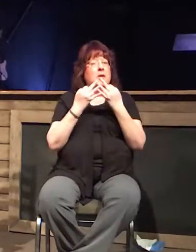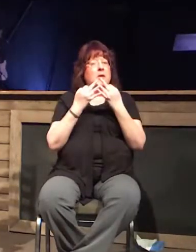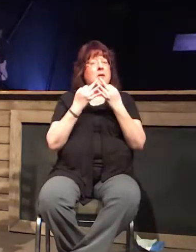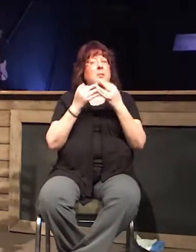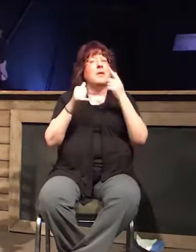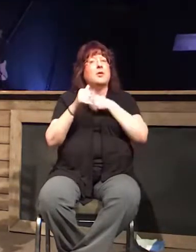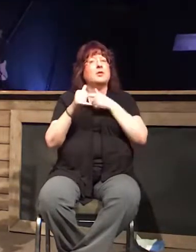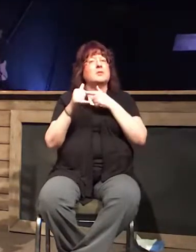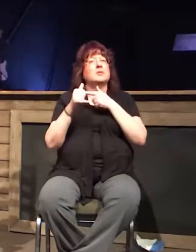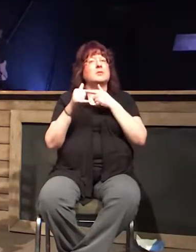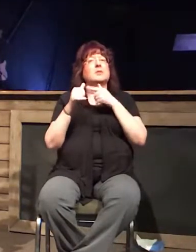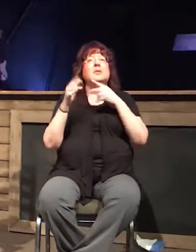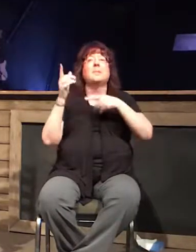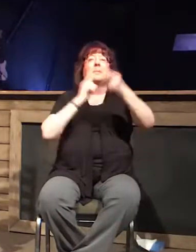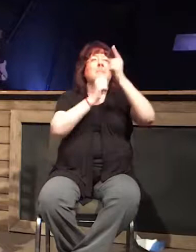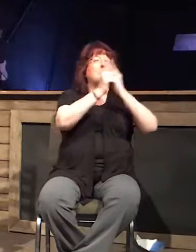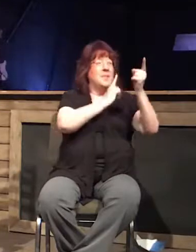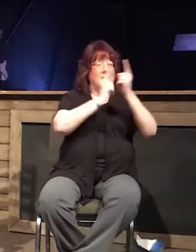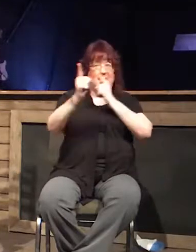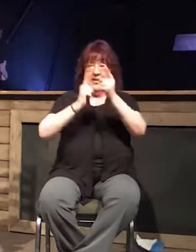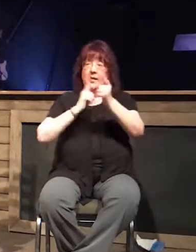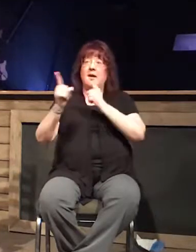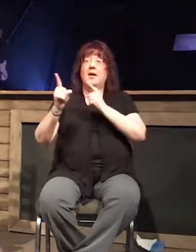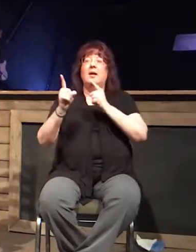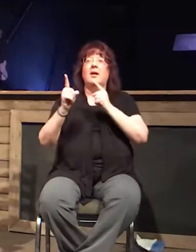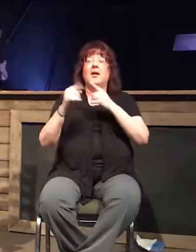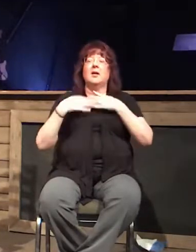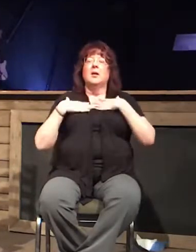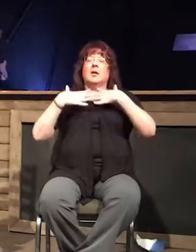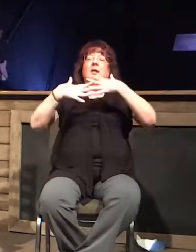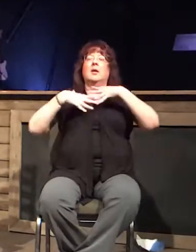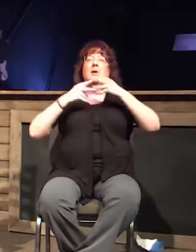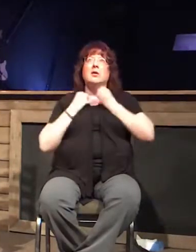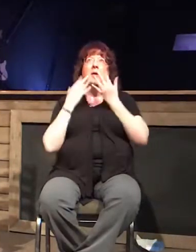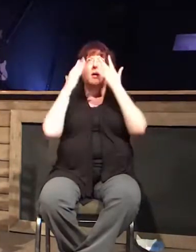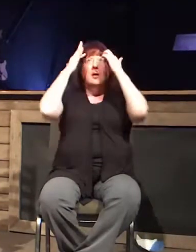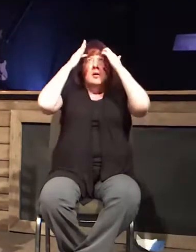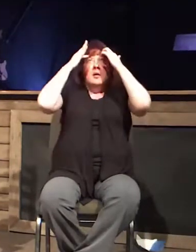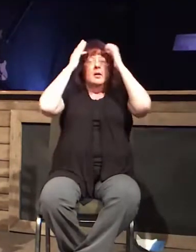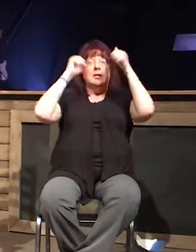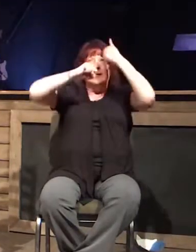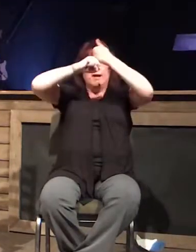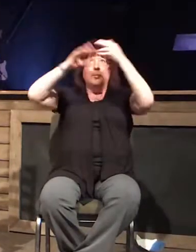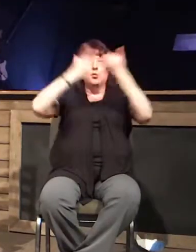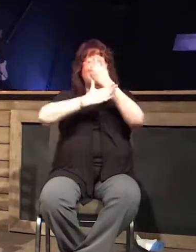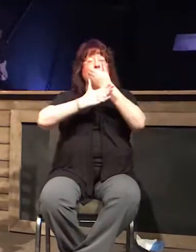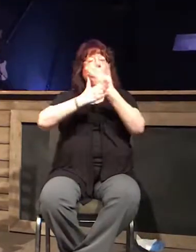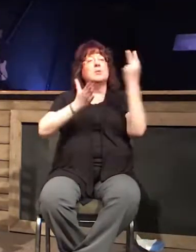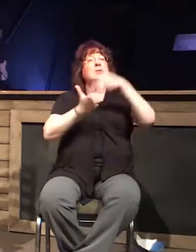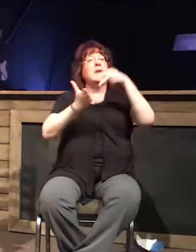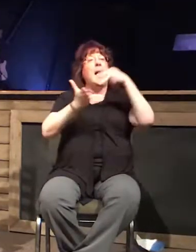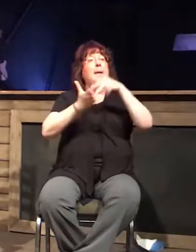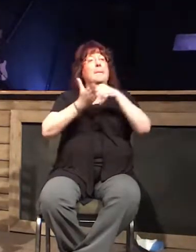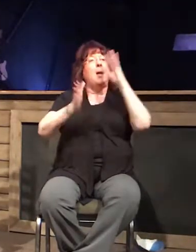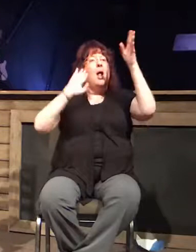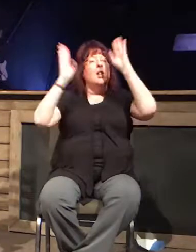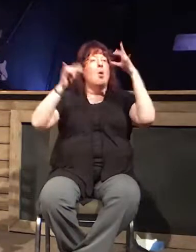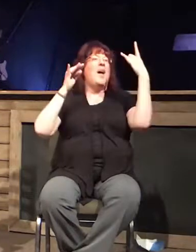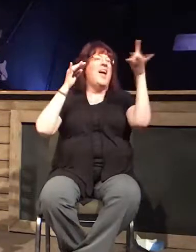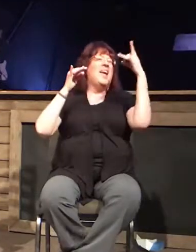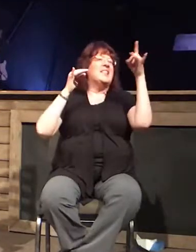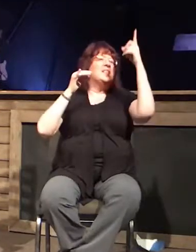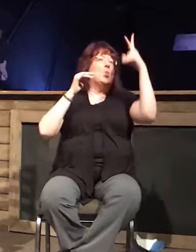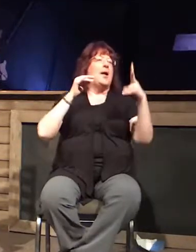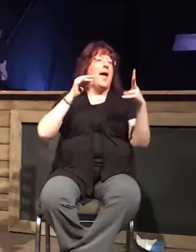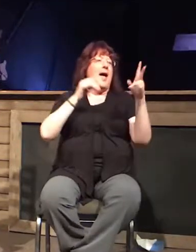I want to give you an opportunity to meet those around you and get some oxygen in your brains and get your mind reset. Let's stand all across the room. Greet 18 and a